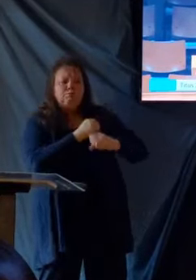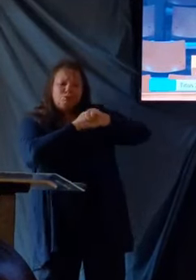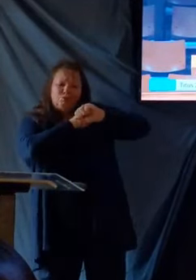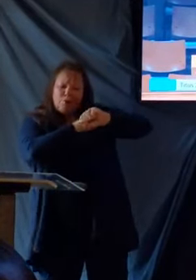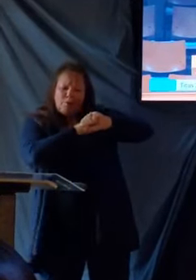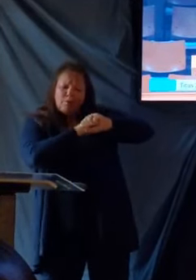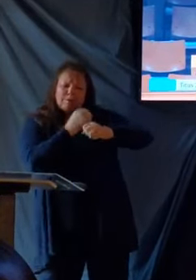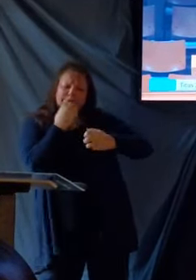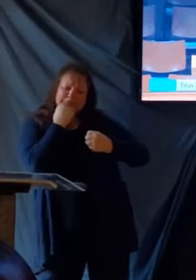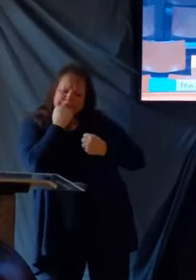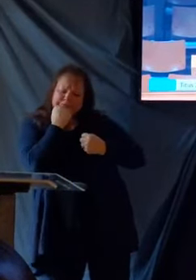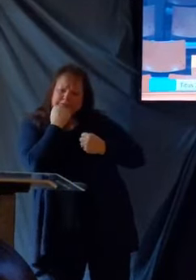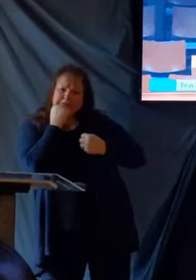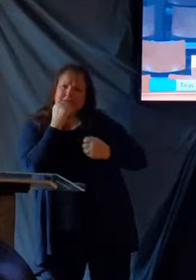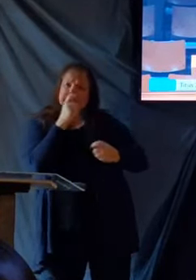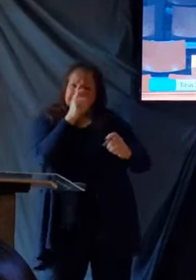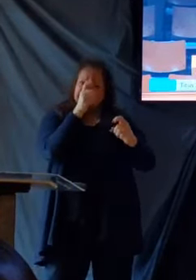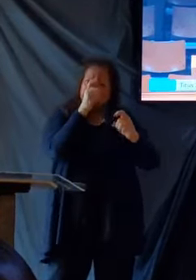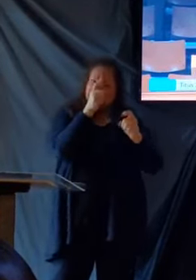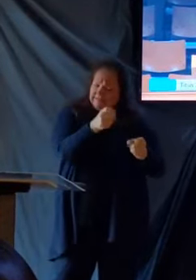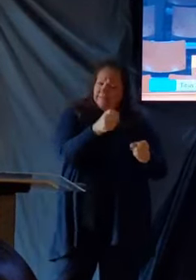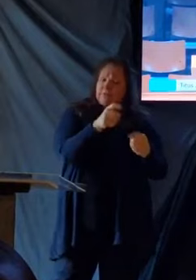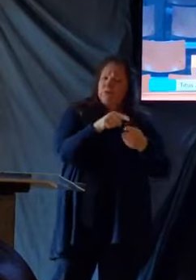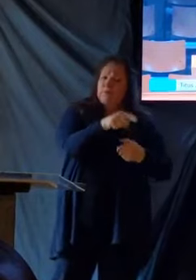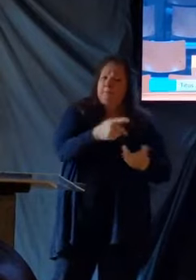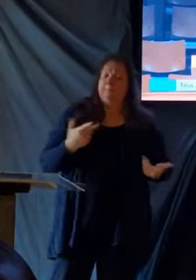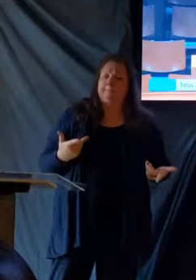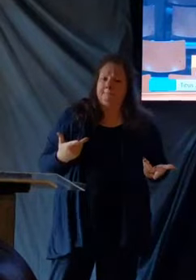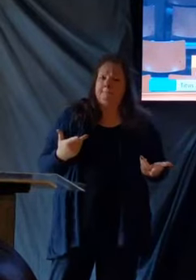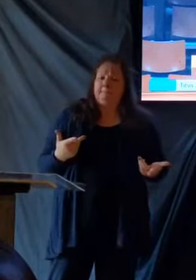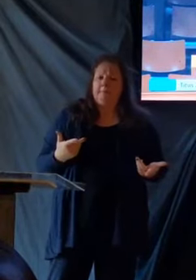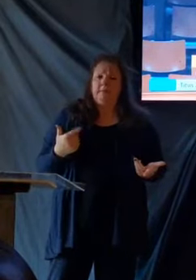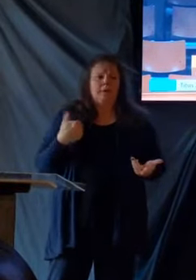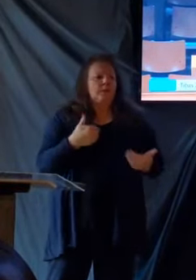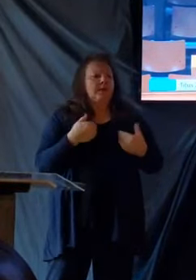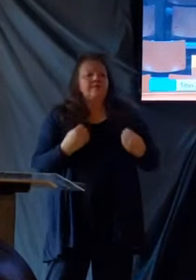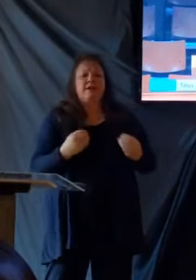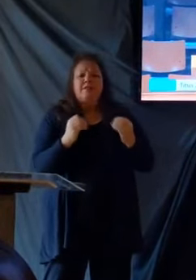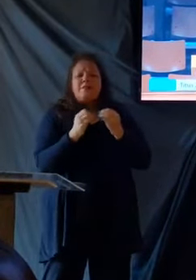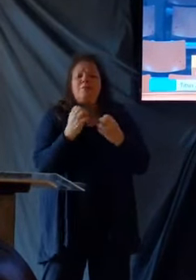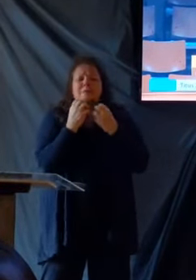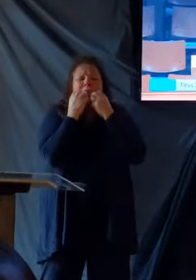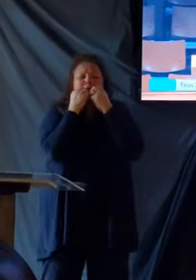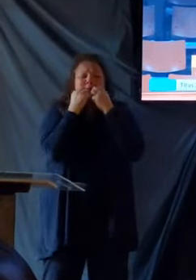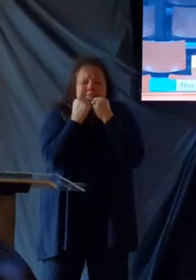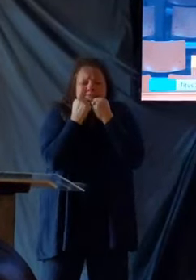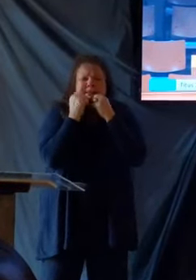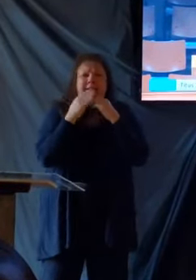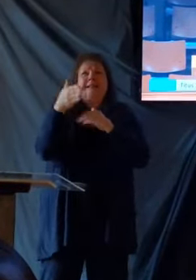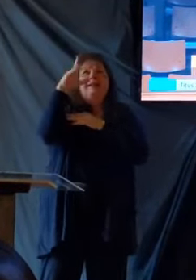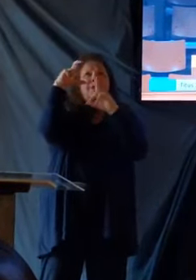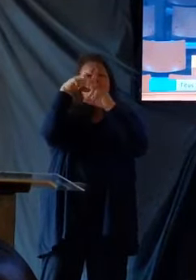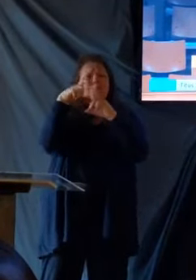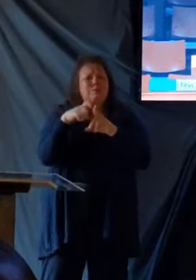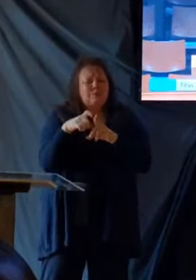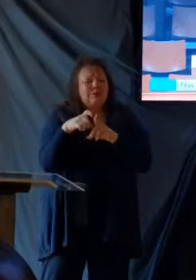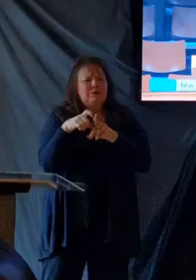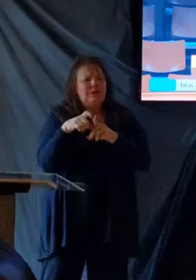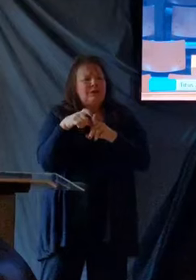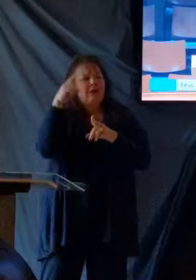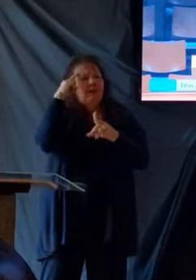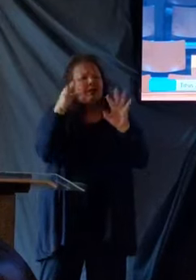the treasure which has been entrusted to you. We have nothing more precious than the word of God, and we don't